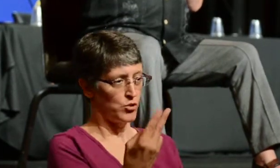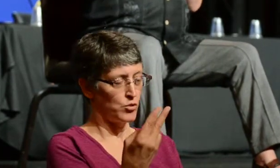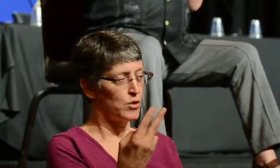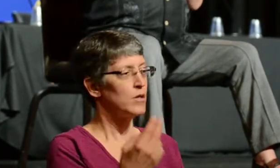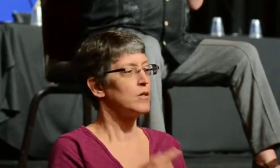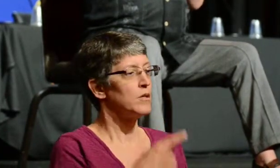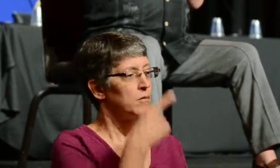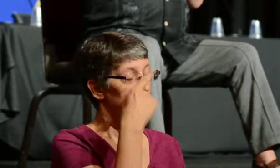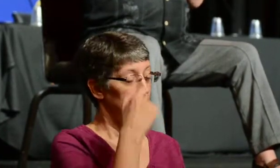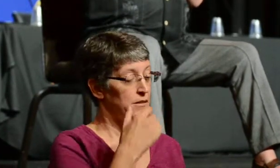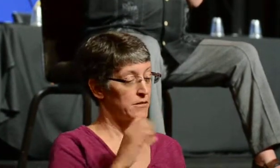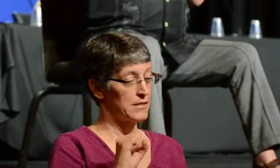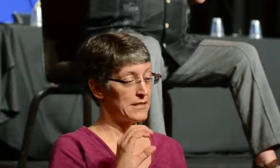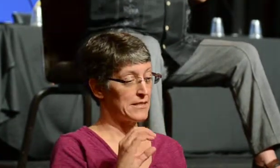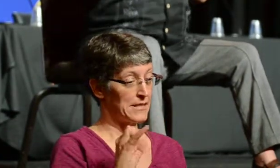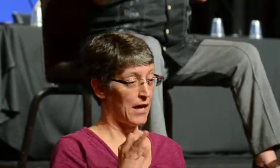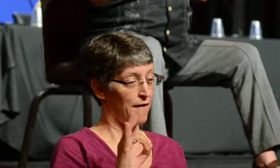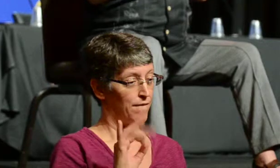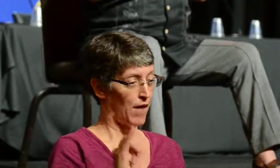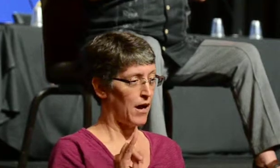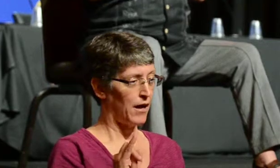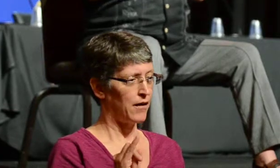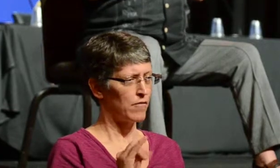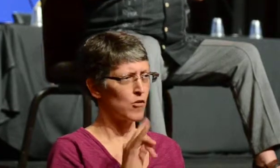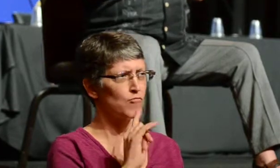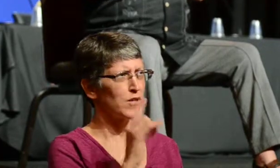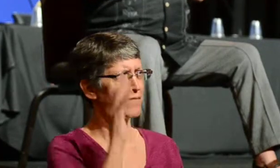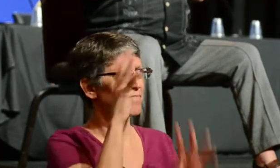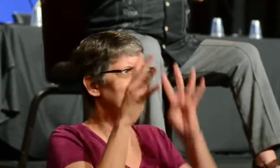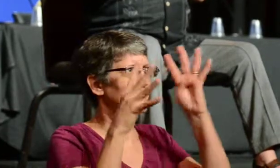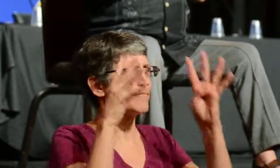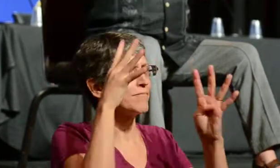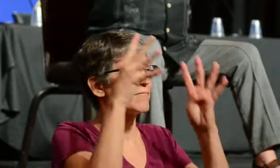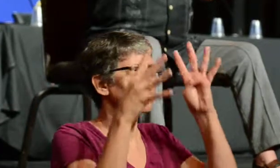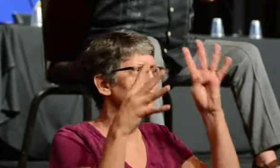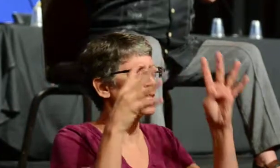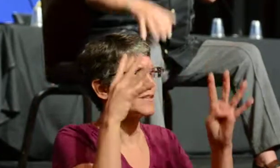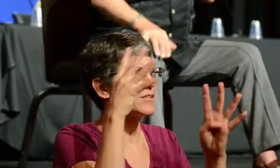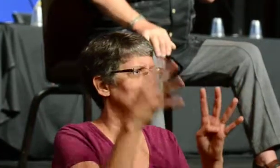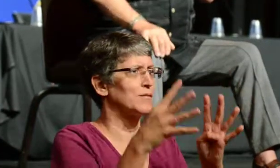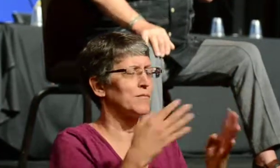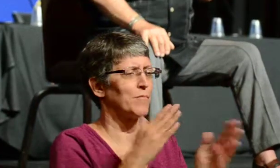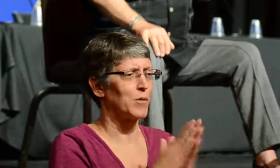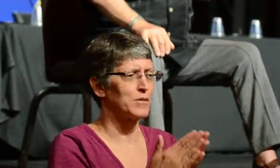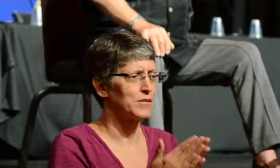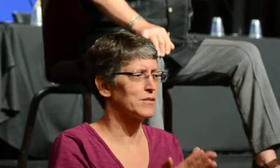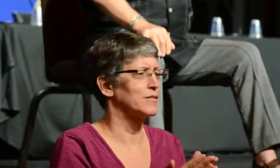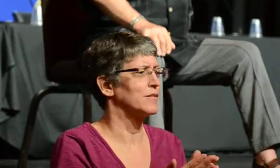science fiction books are imaginative amplifications of theories that are